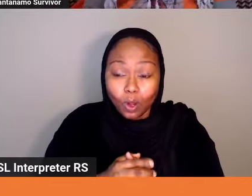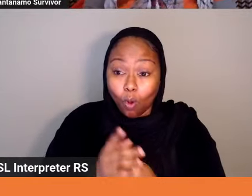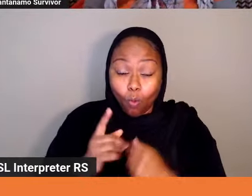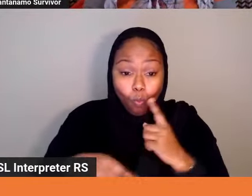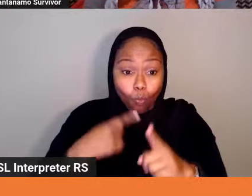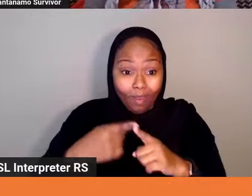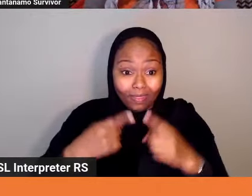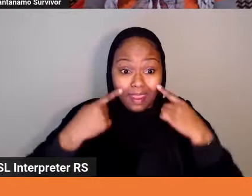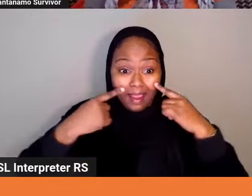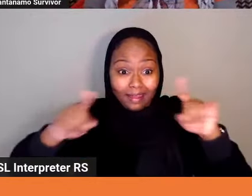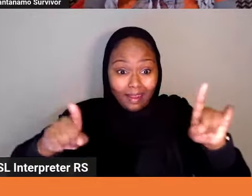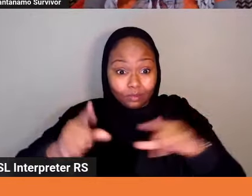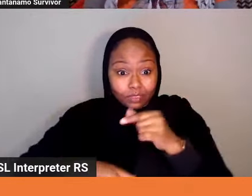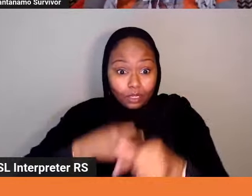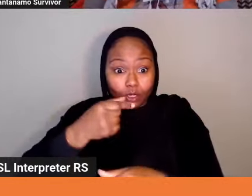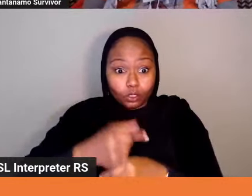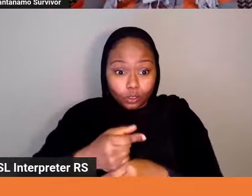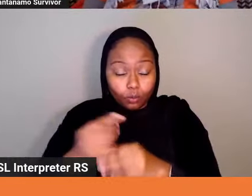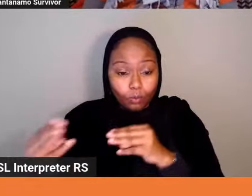terror, now